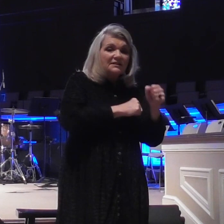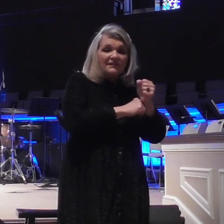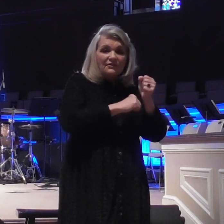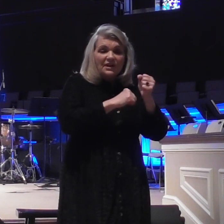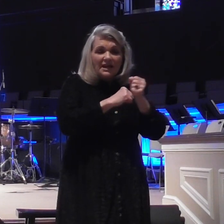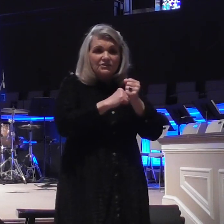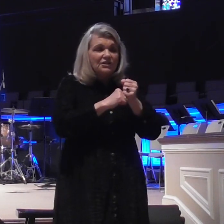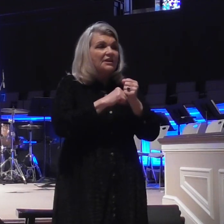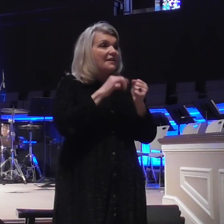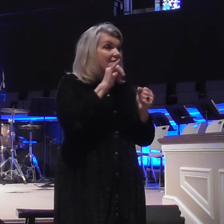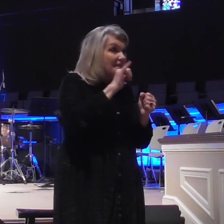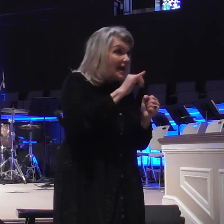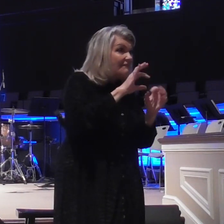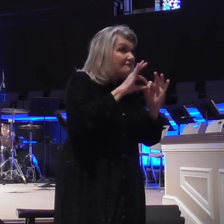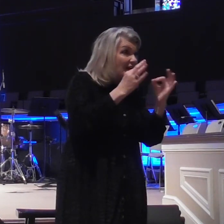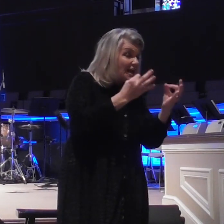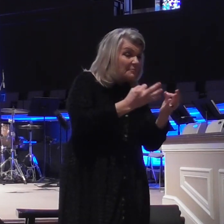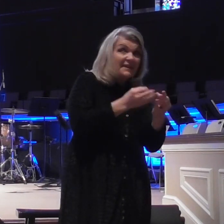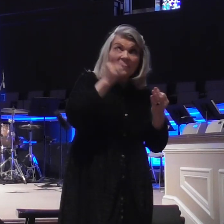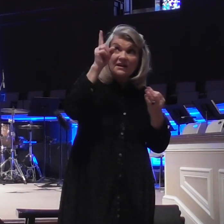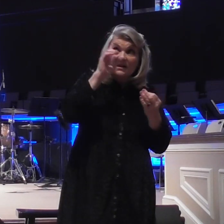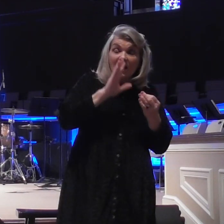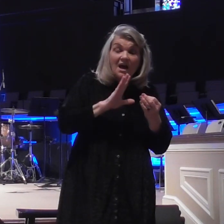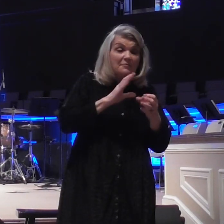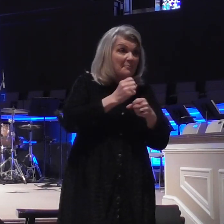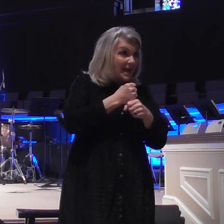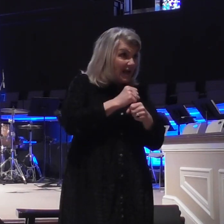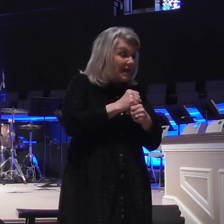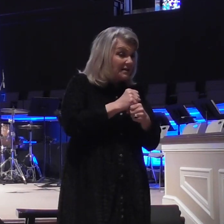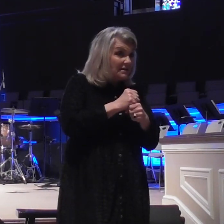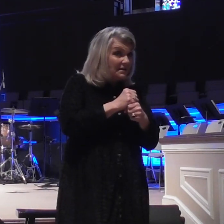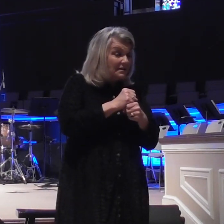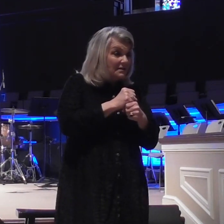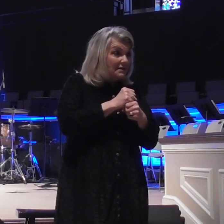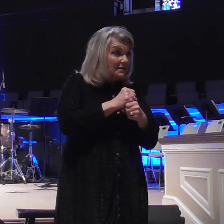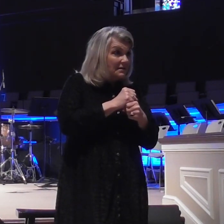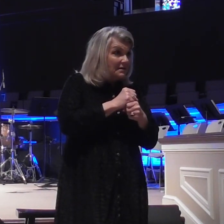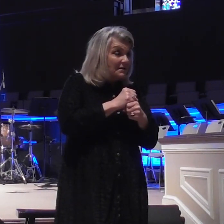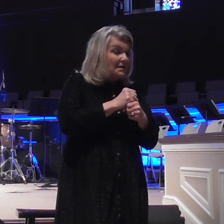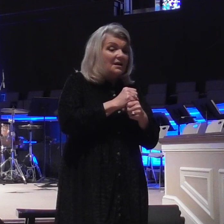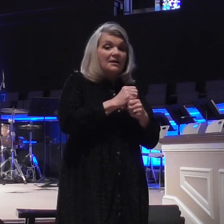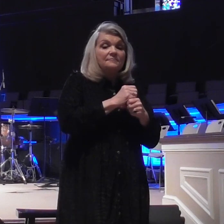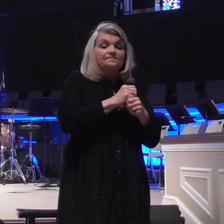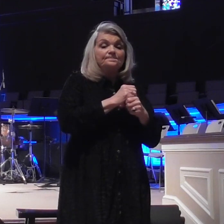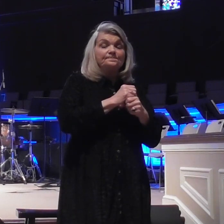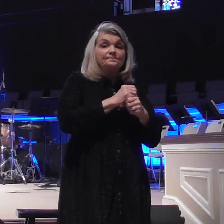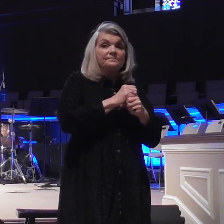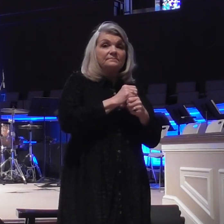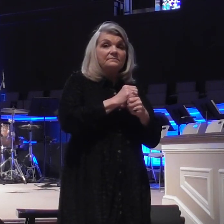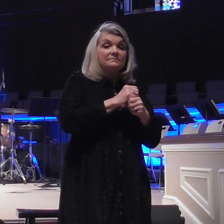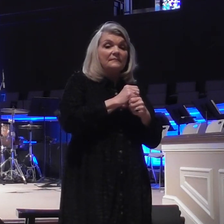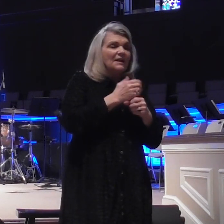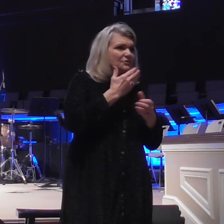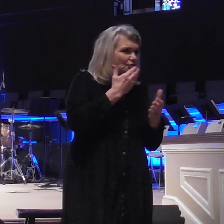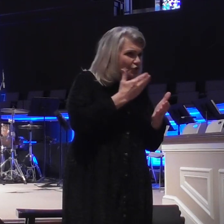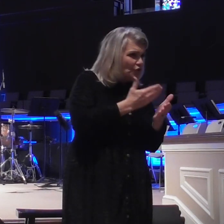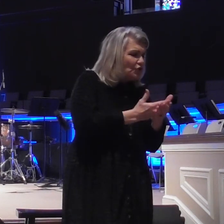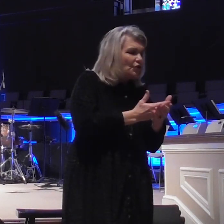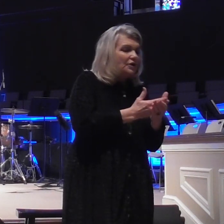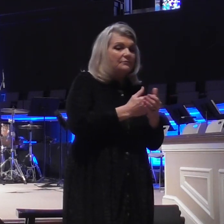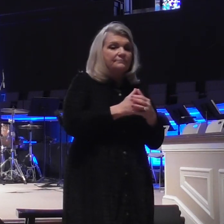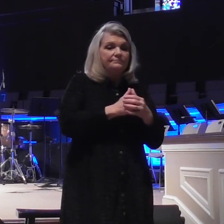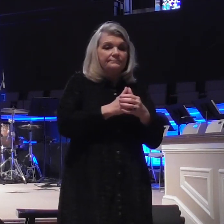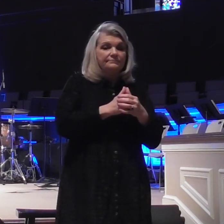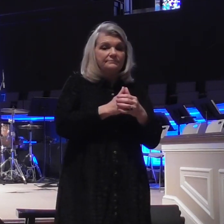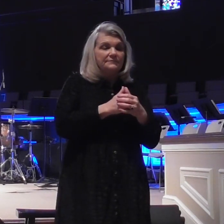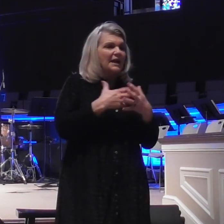their children, when that has stability to it, then the whole society can be stabilizes churches, stabilizes society. That's what we're